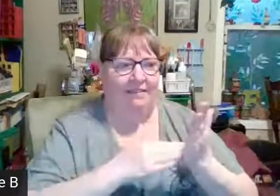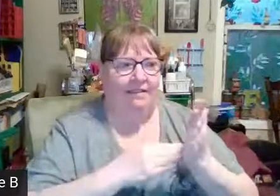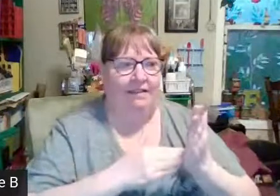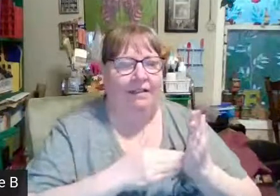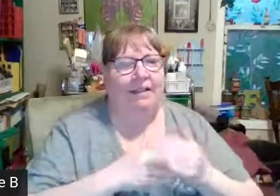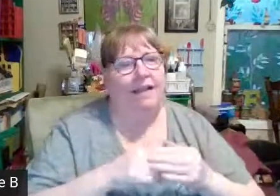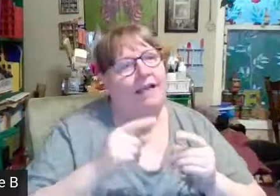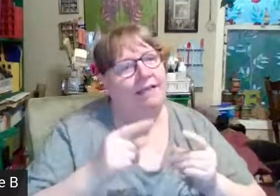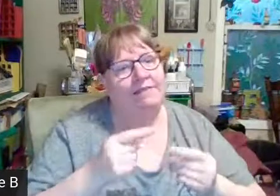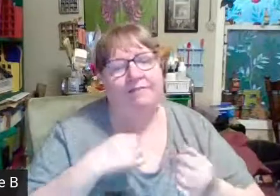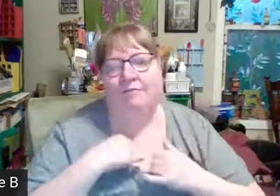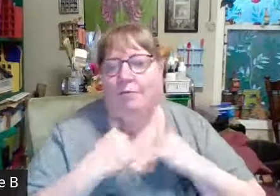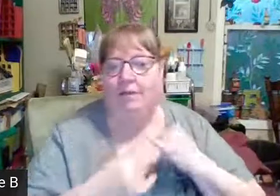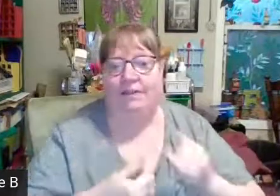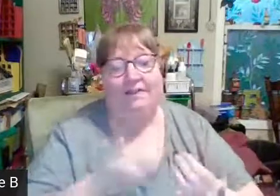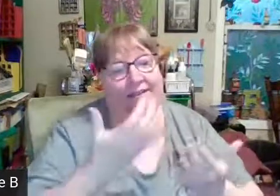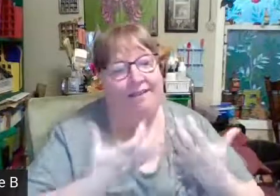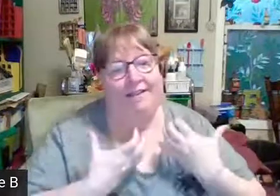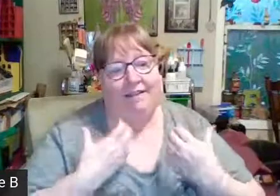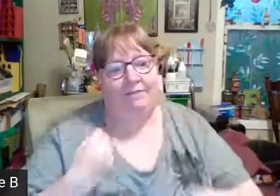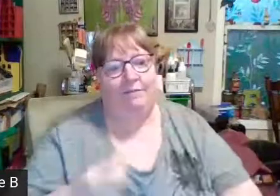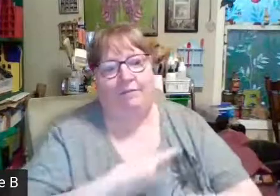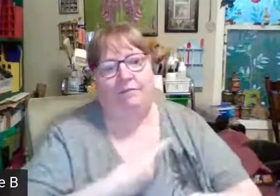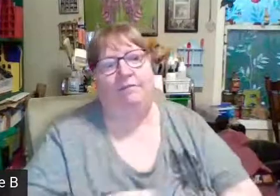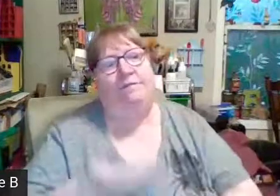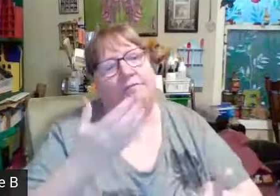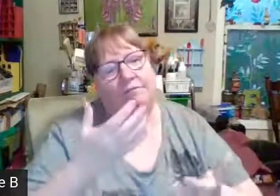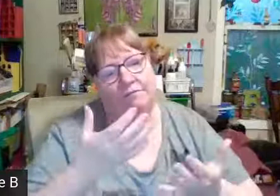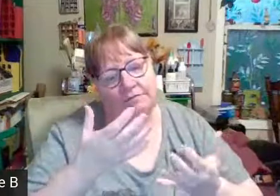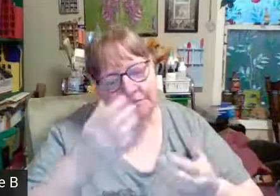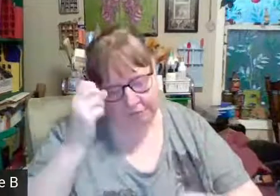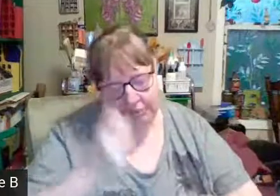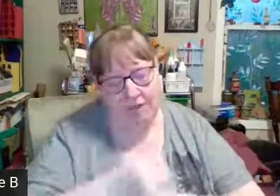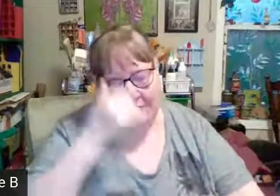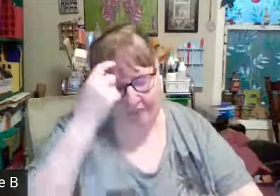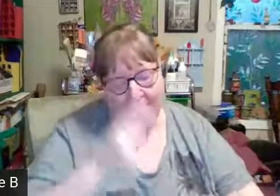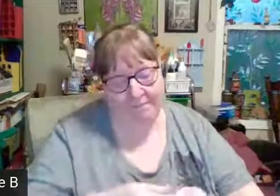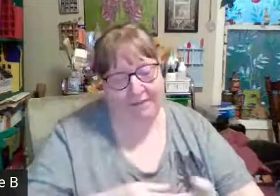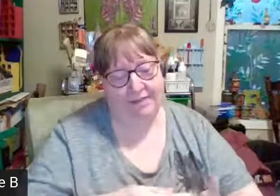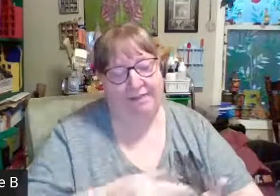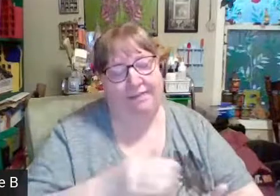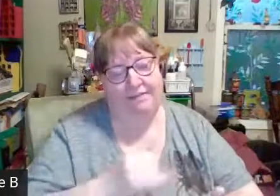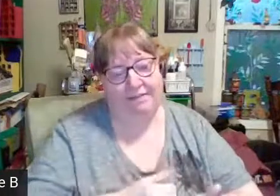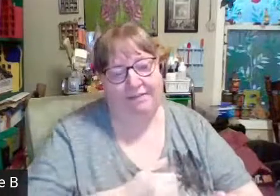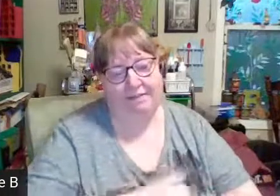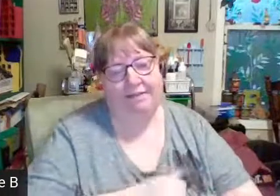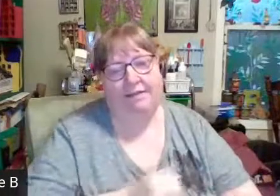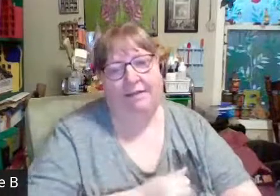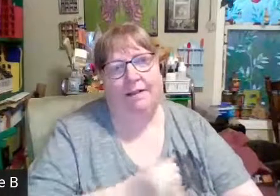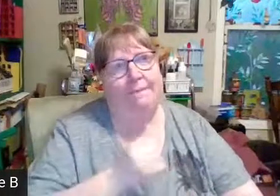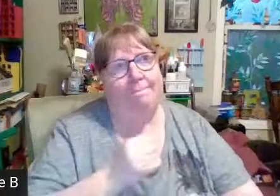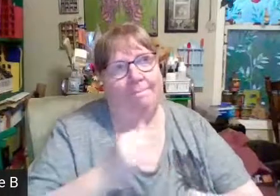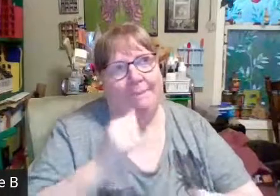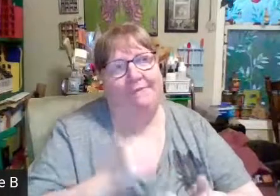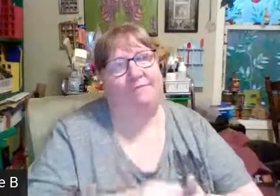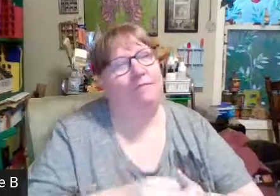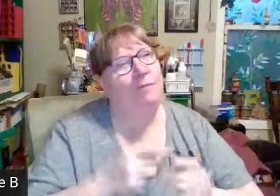things come through in donations. And sometimes we'll grant big things once a year